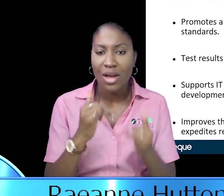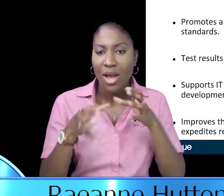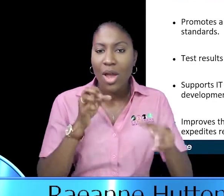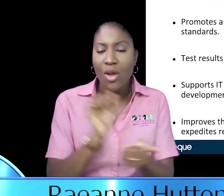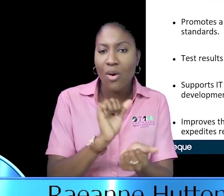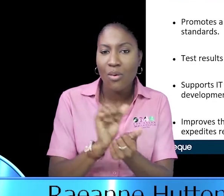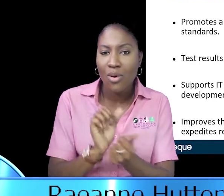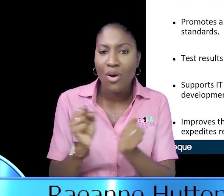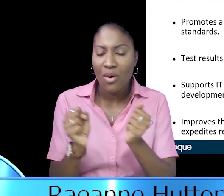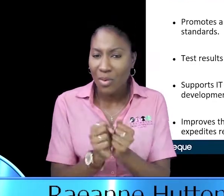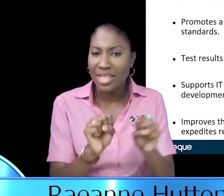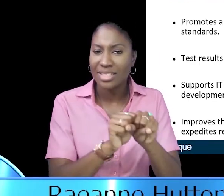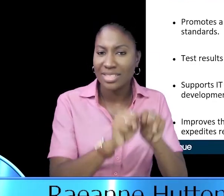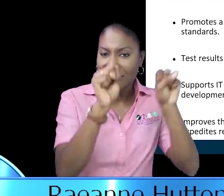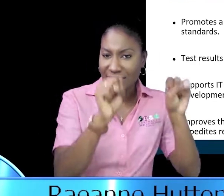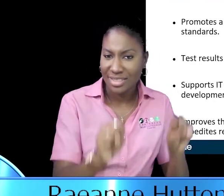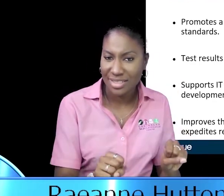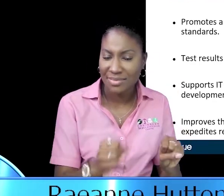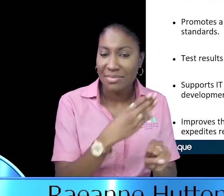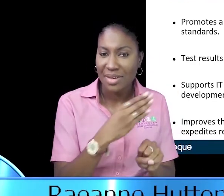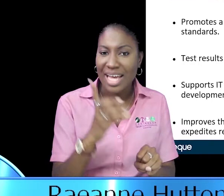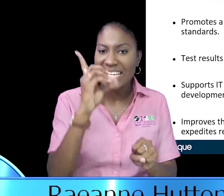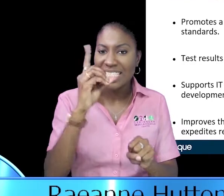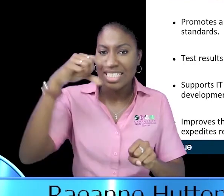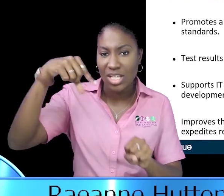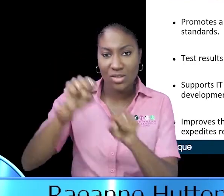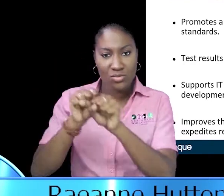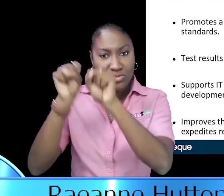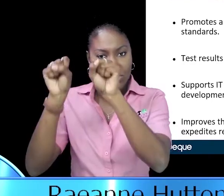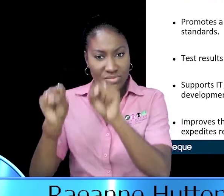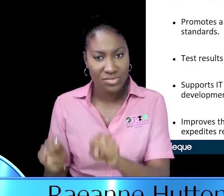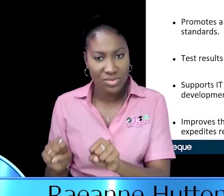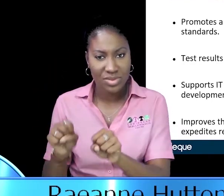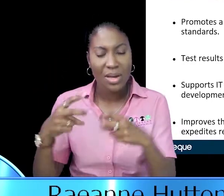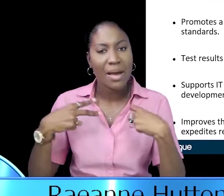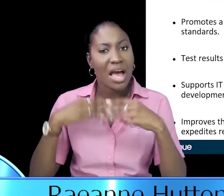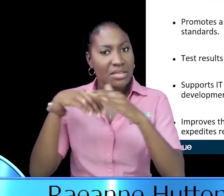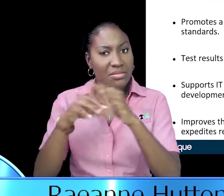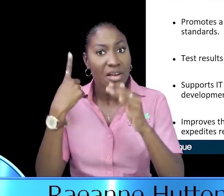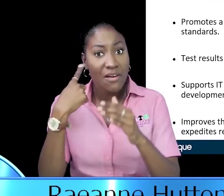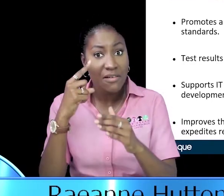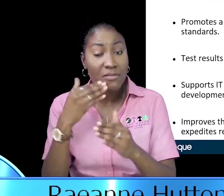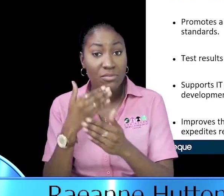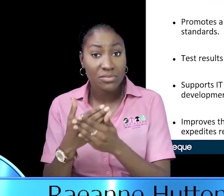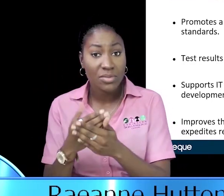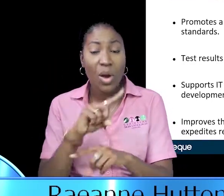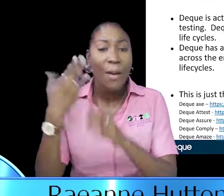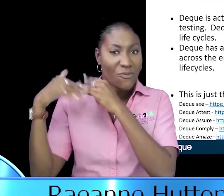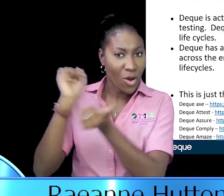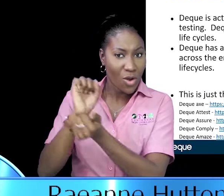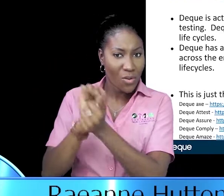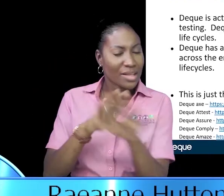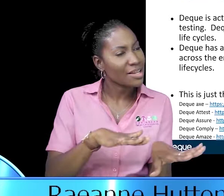to get. Slide 25. DQ. Text placeholder rectangle. DQ is actively developing ways. So I want to move on to slide